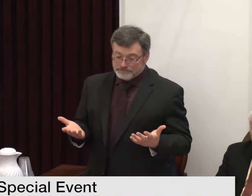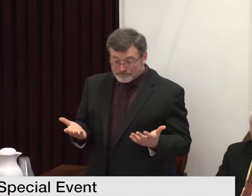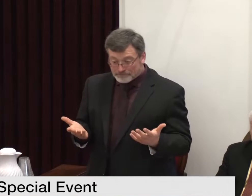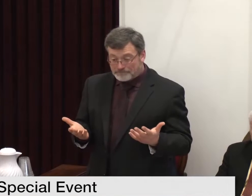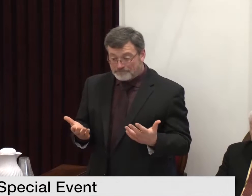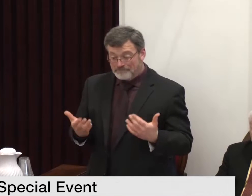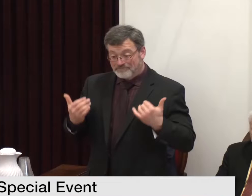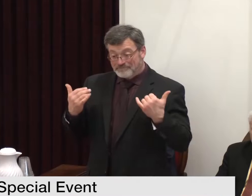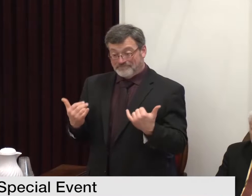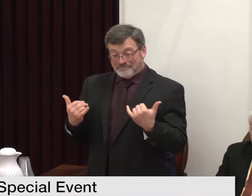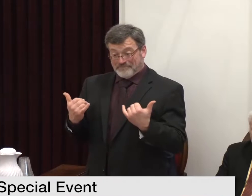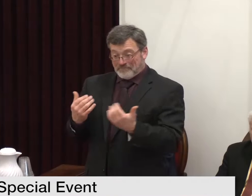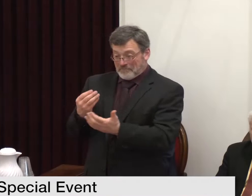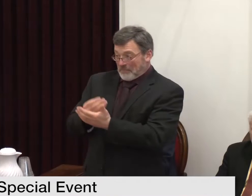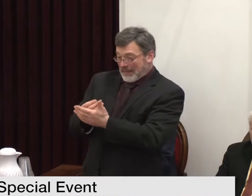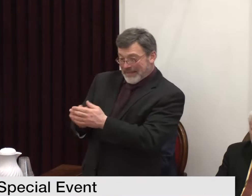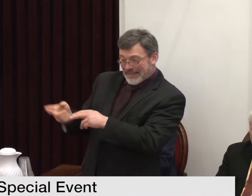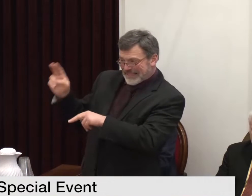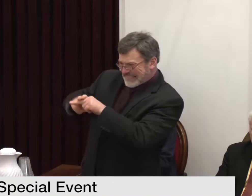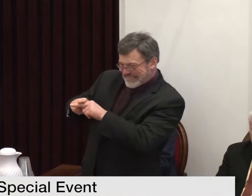afloat.